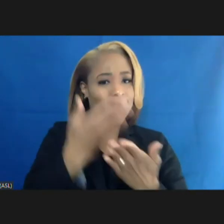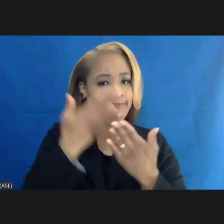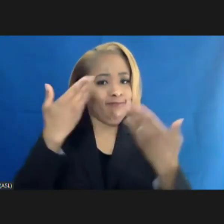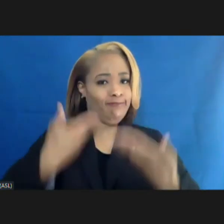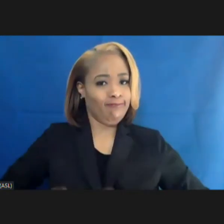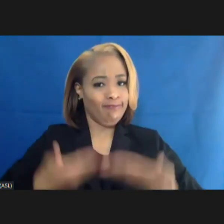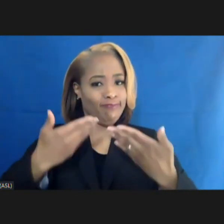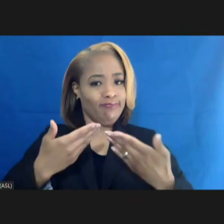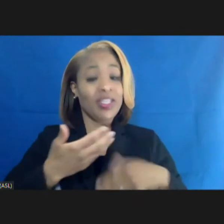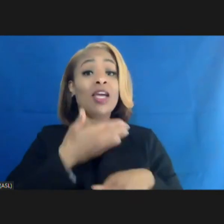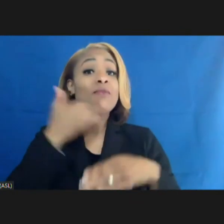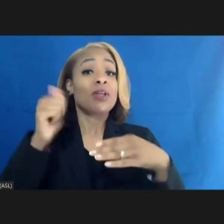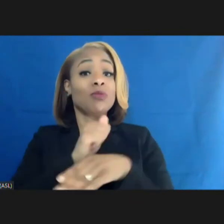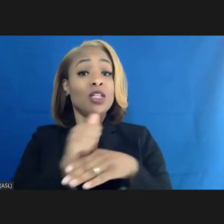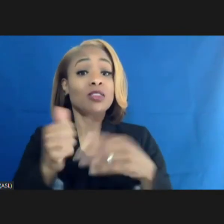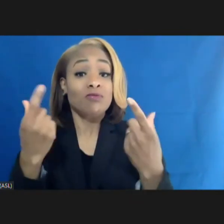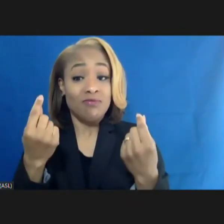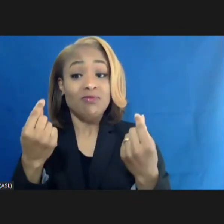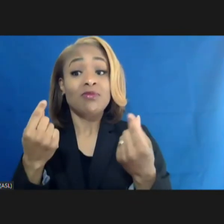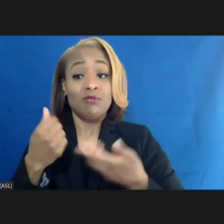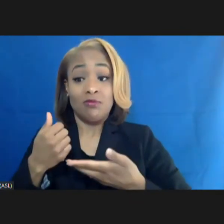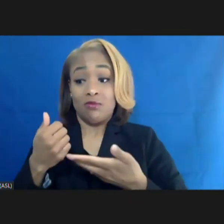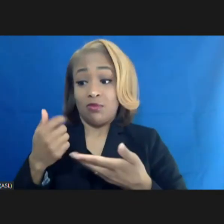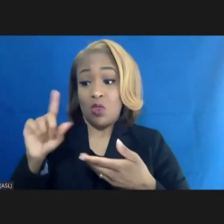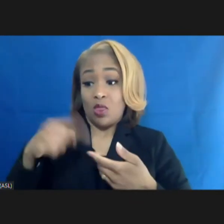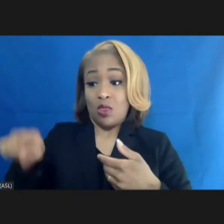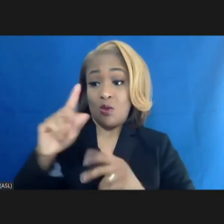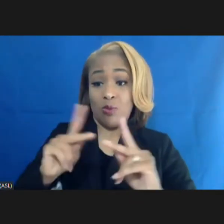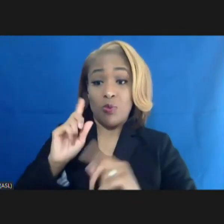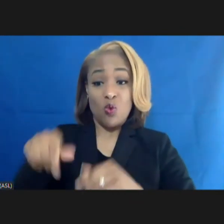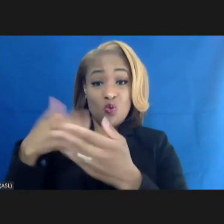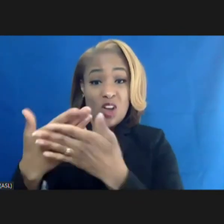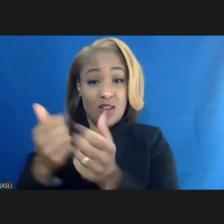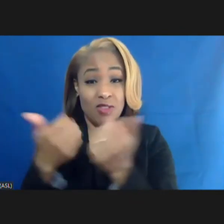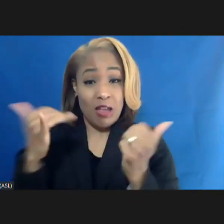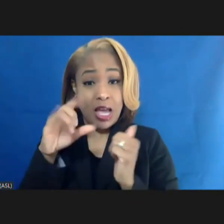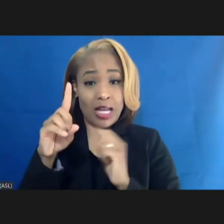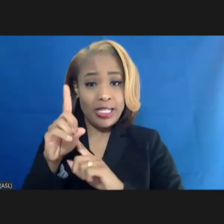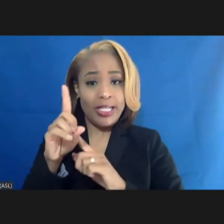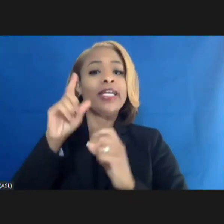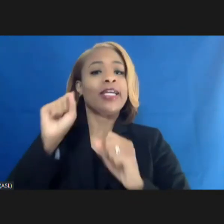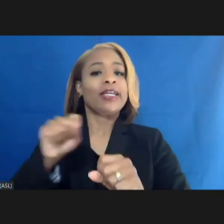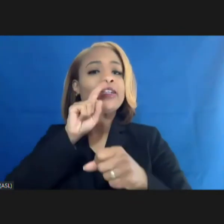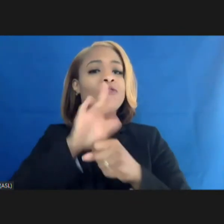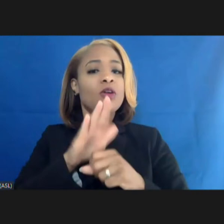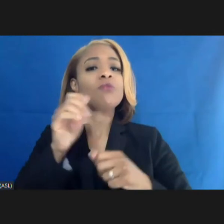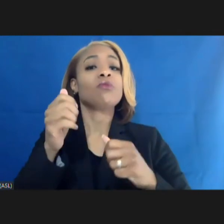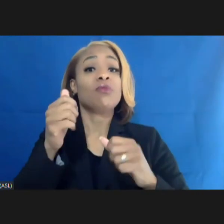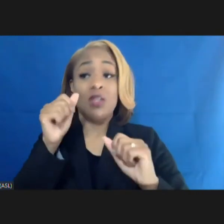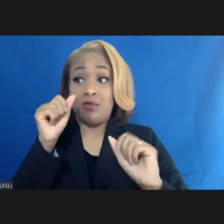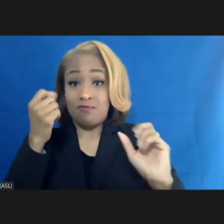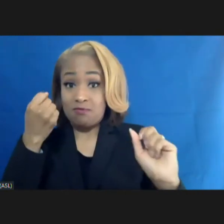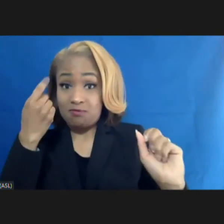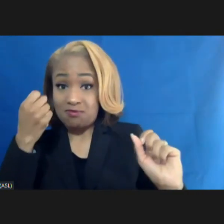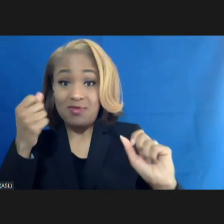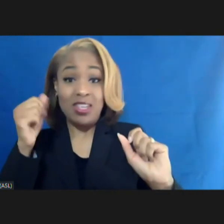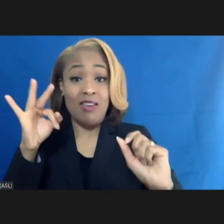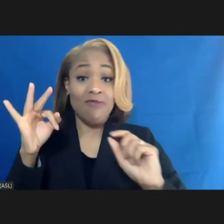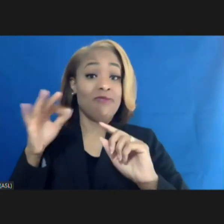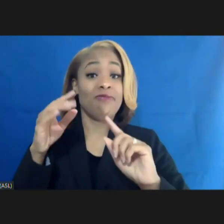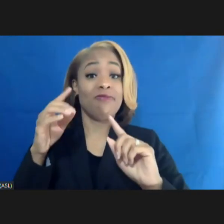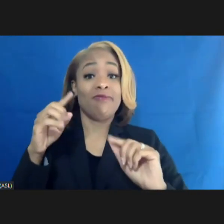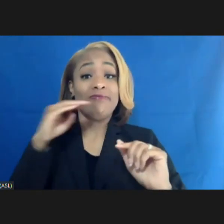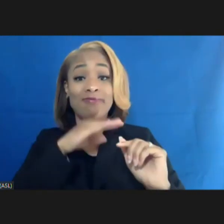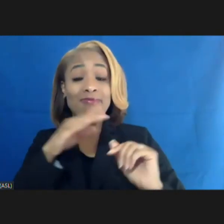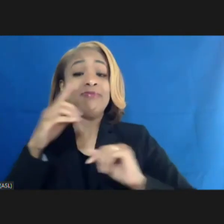best practice of enabling those who arrive at the polling place without ID to affirm their identity under penalty of perjury with their signature.